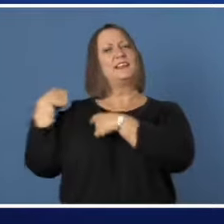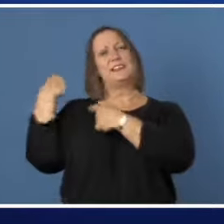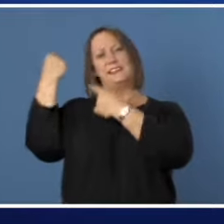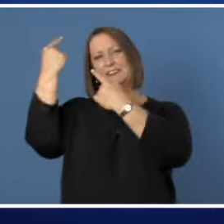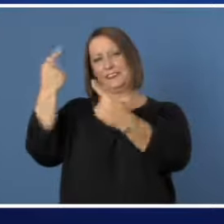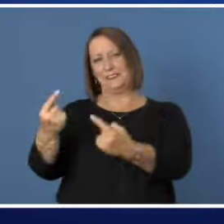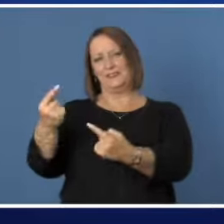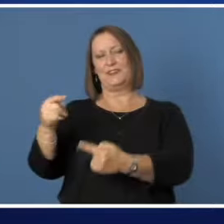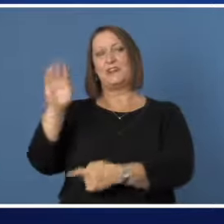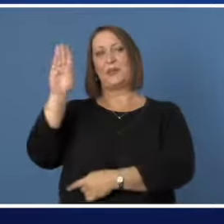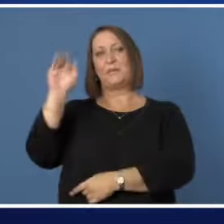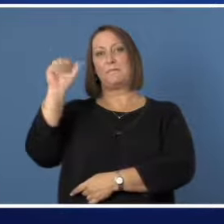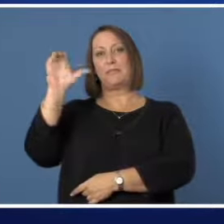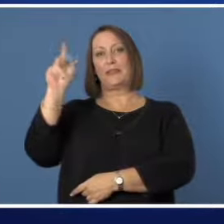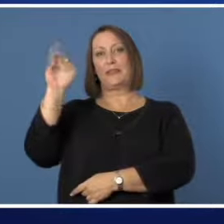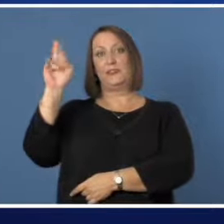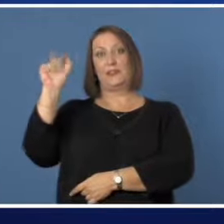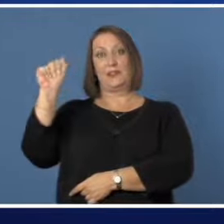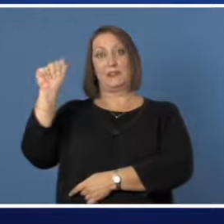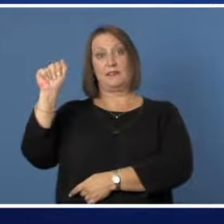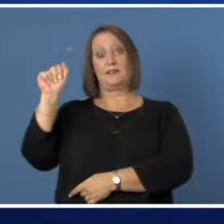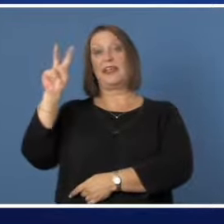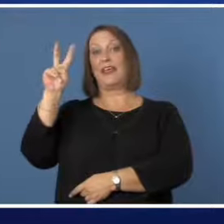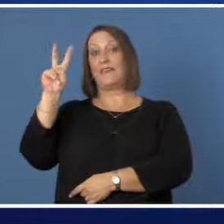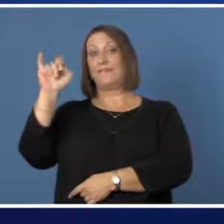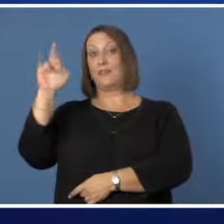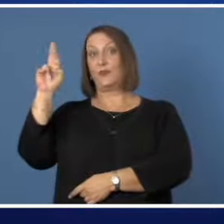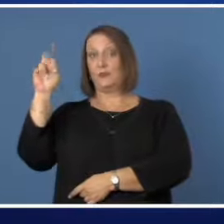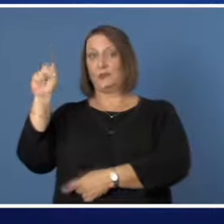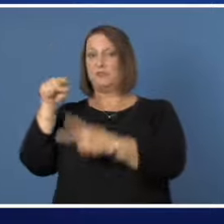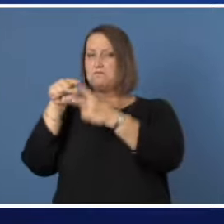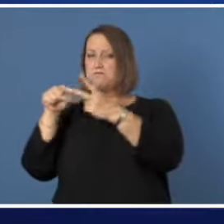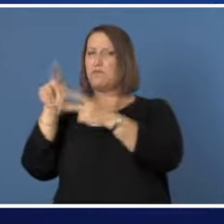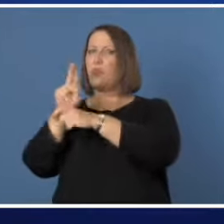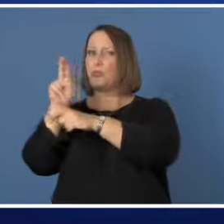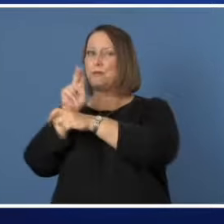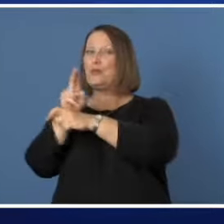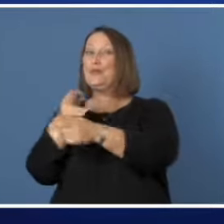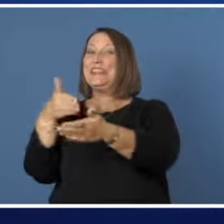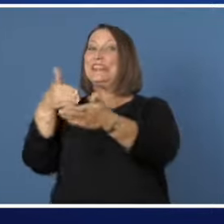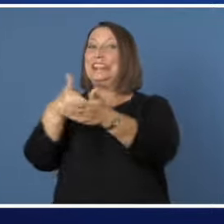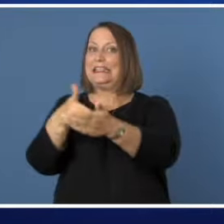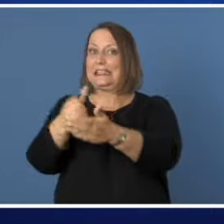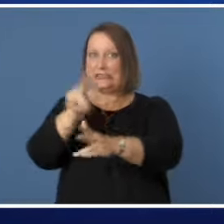Throughout history, bacteria and viruses have been used as weapons against people.